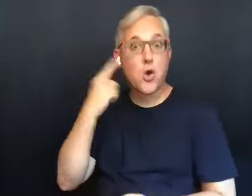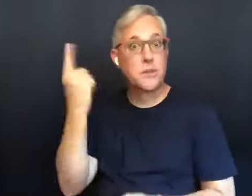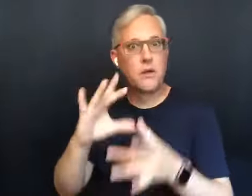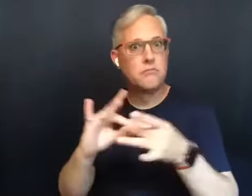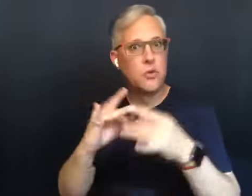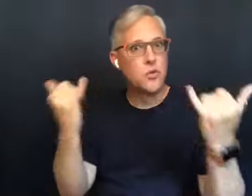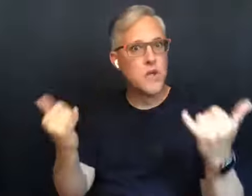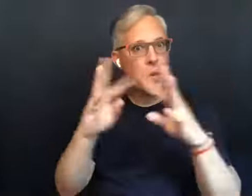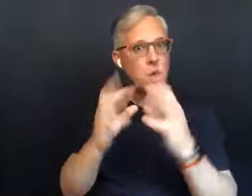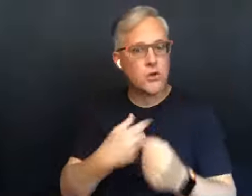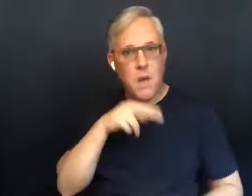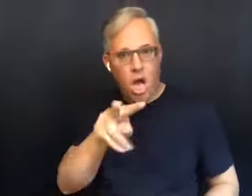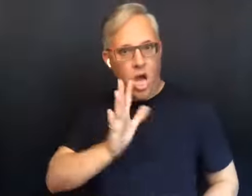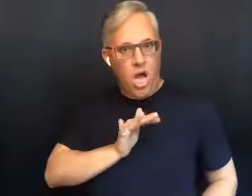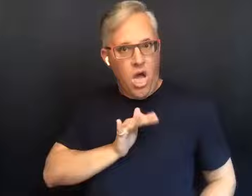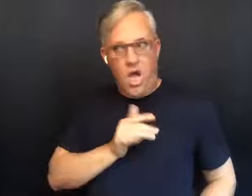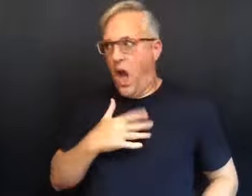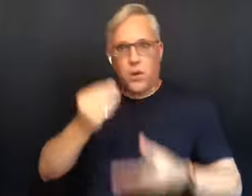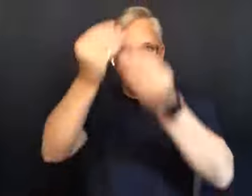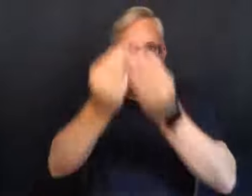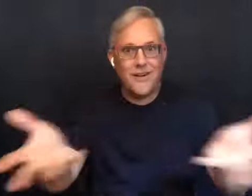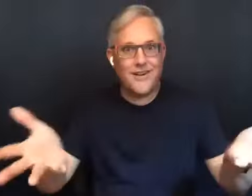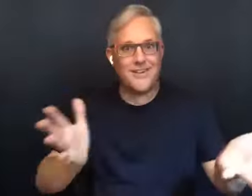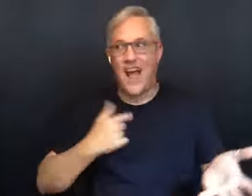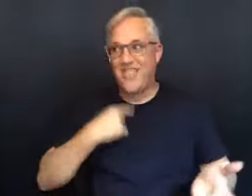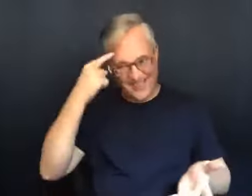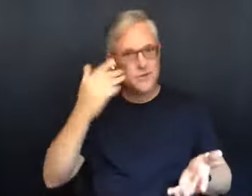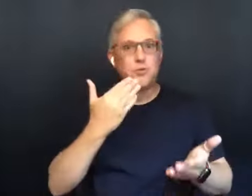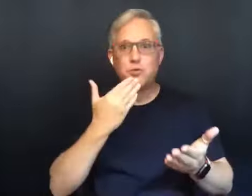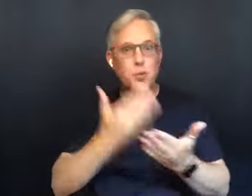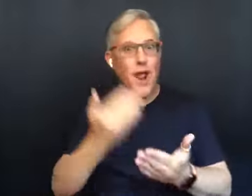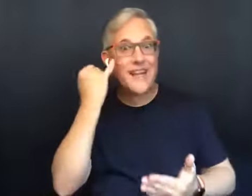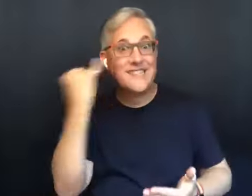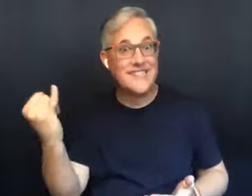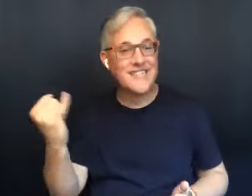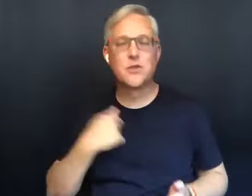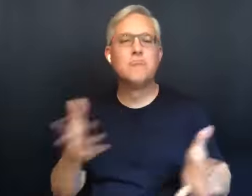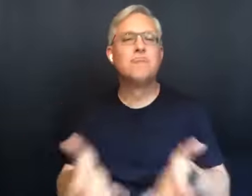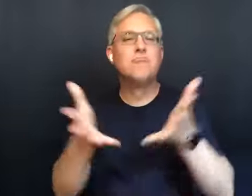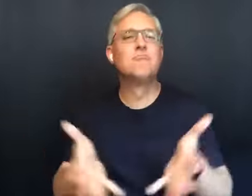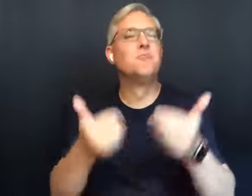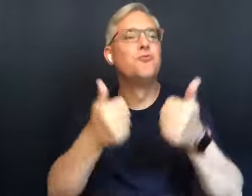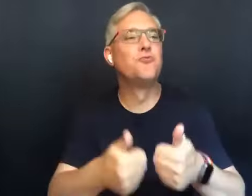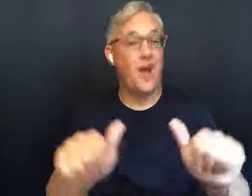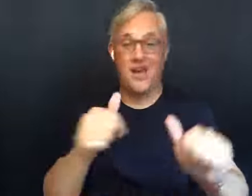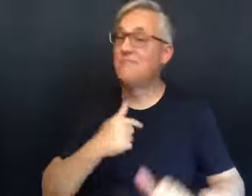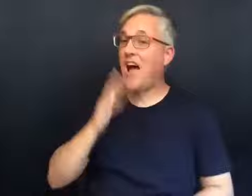just, I haven't done that yet. I thought it was a great concept, and I wanted to share that with a lot of people